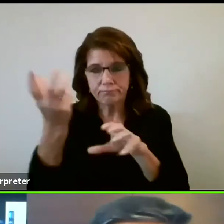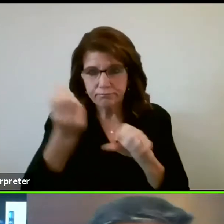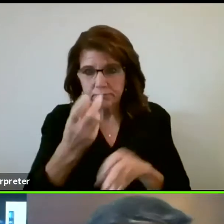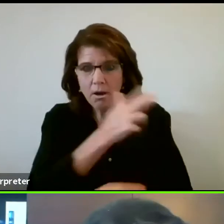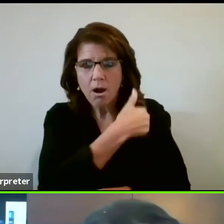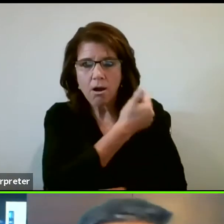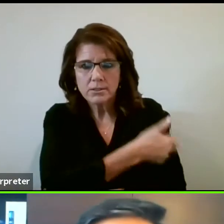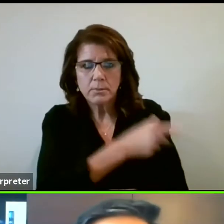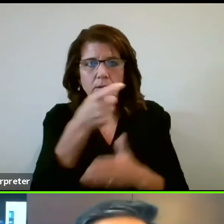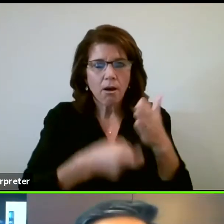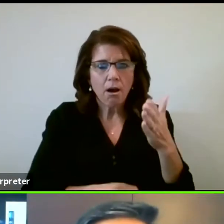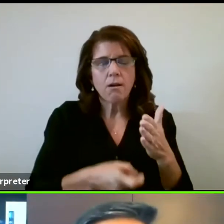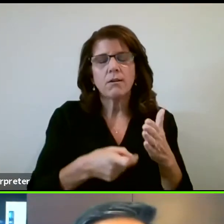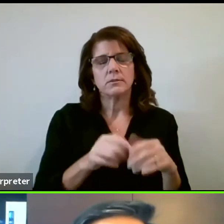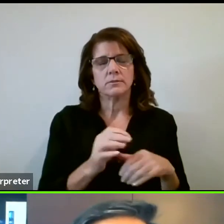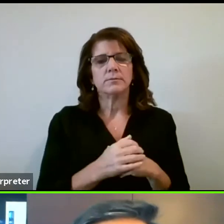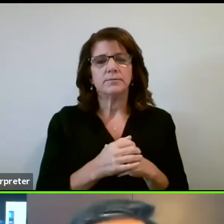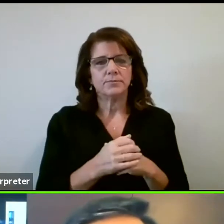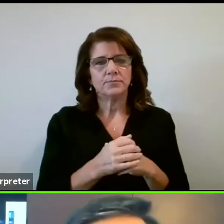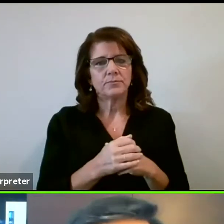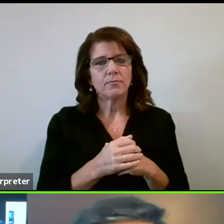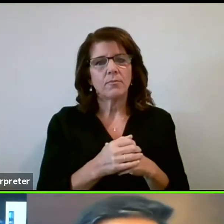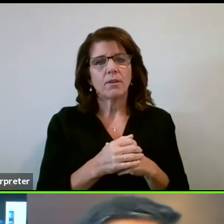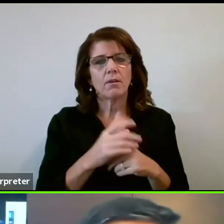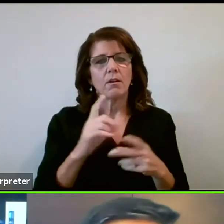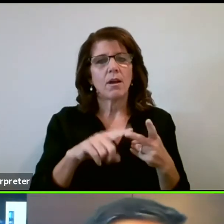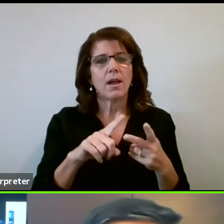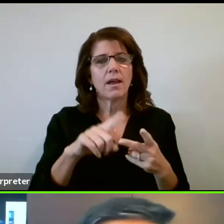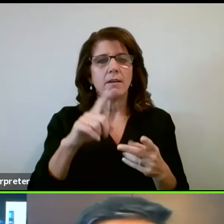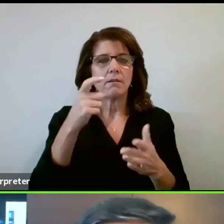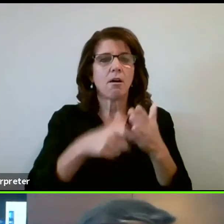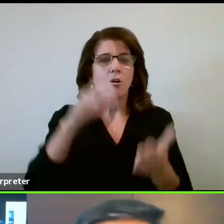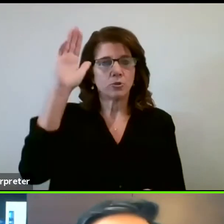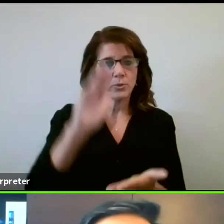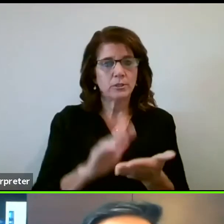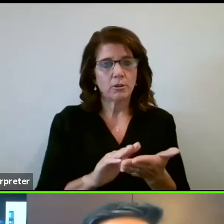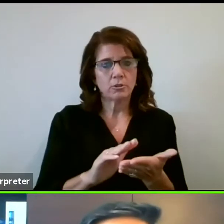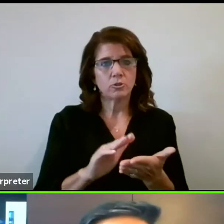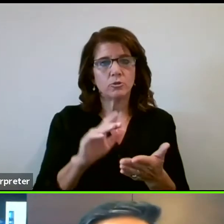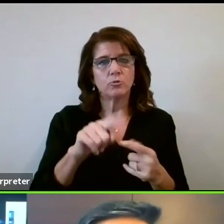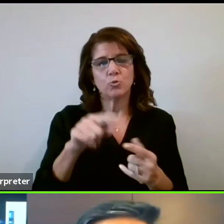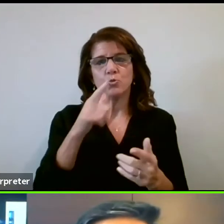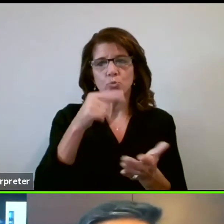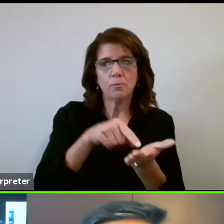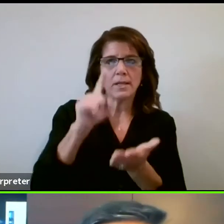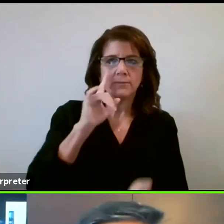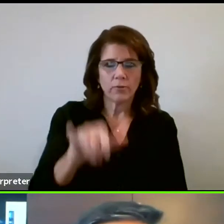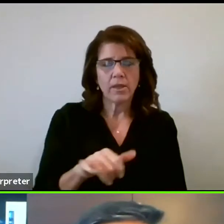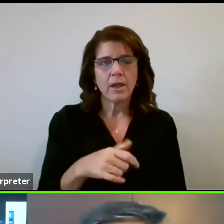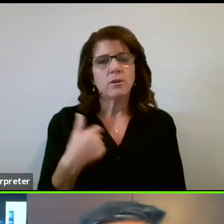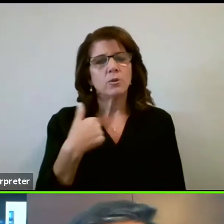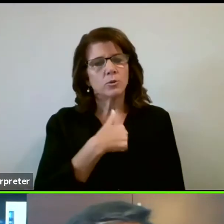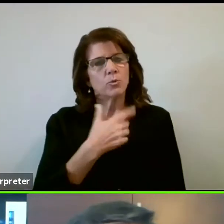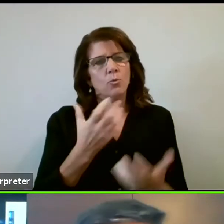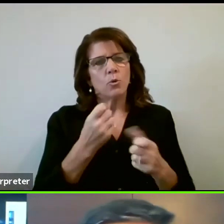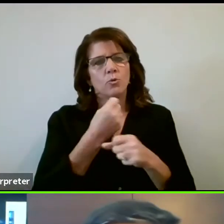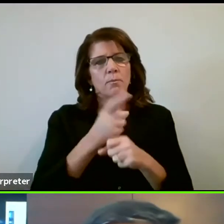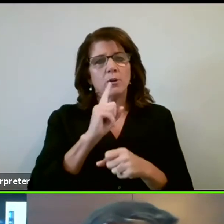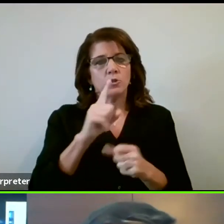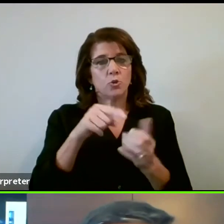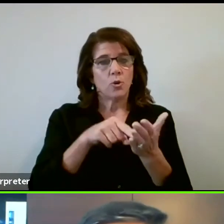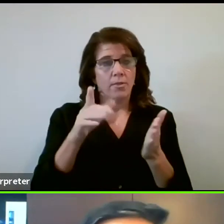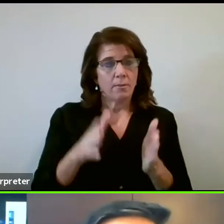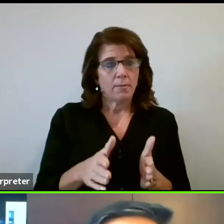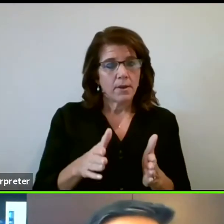or hospital readmissions, and cost reductions to the payer. So we need to ensure that the payers